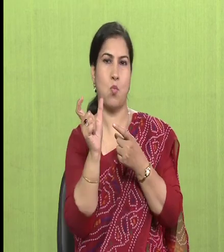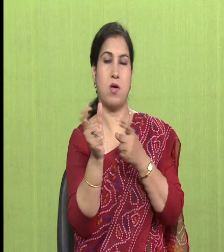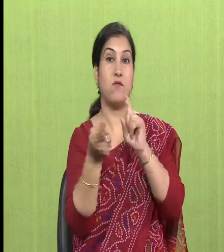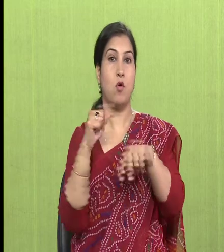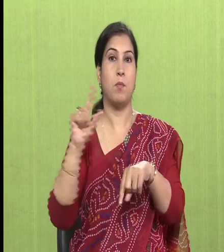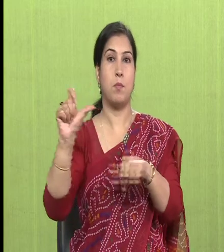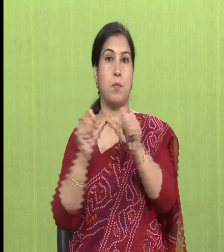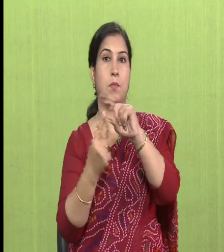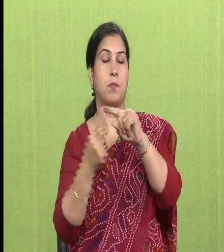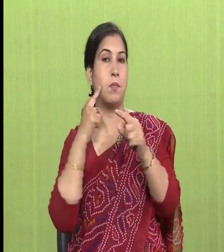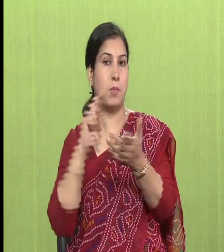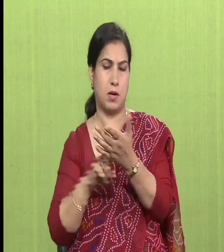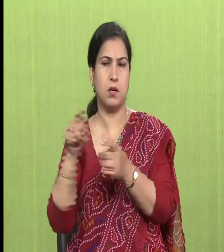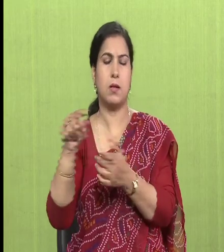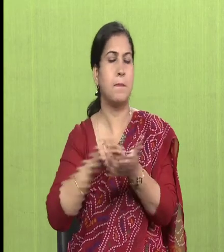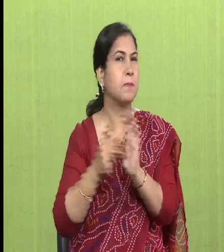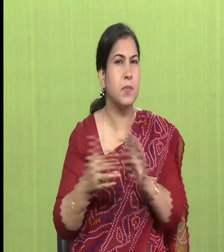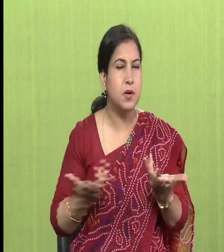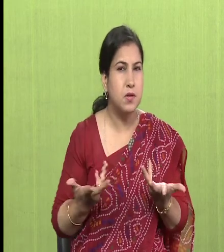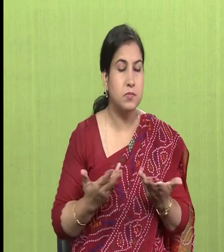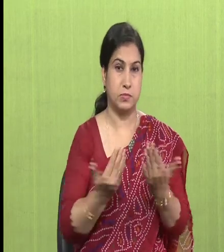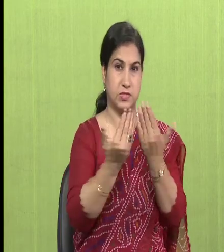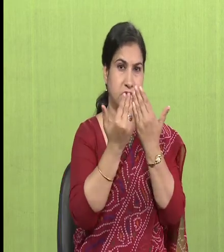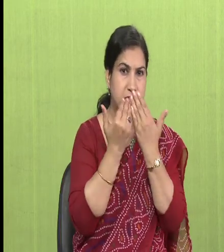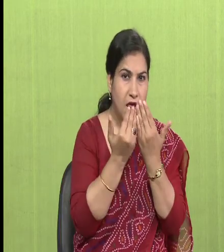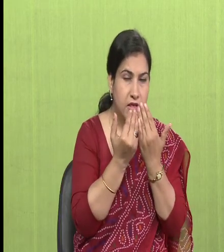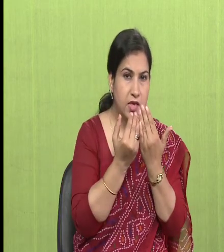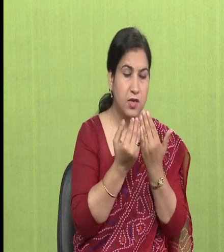It literally means the study of companion.